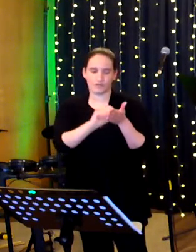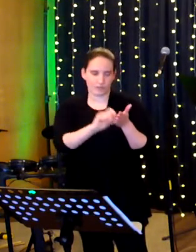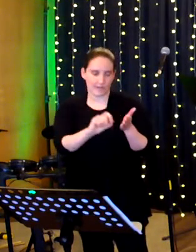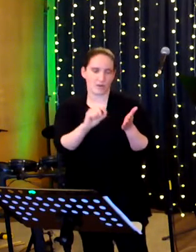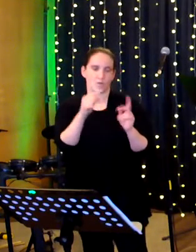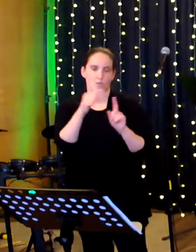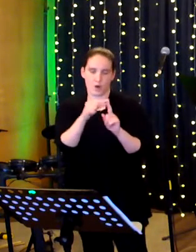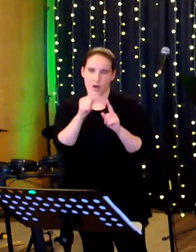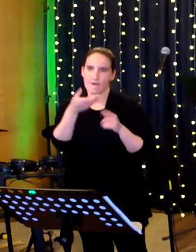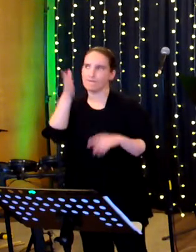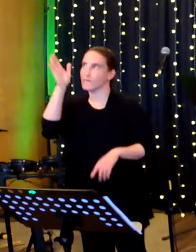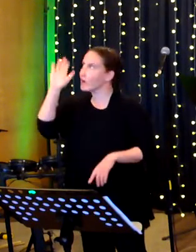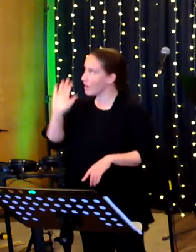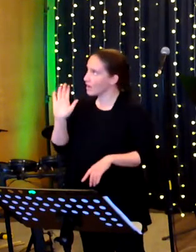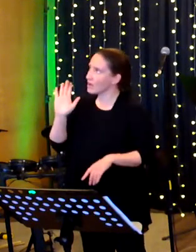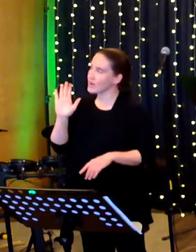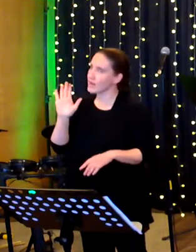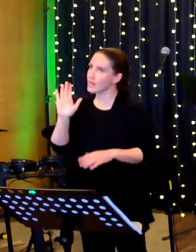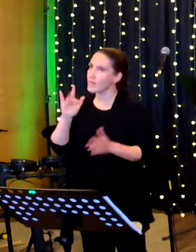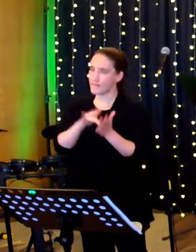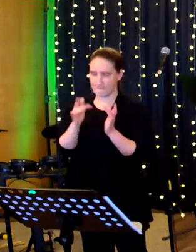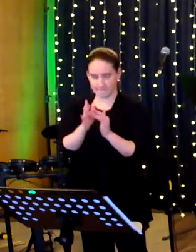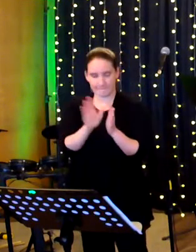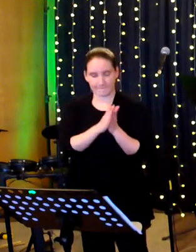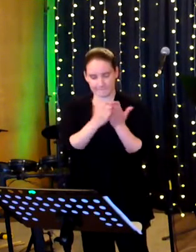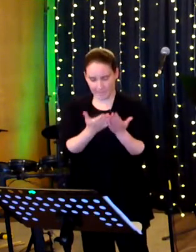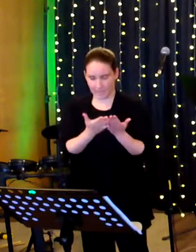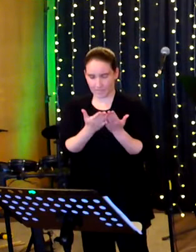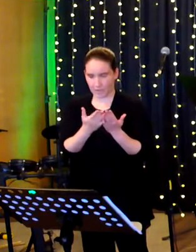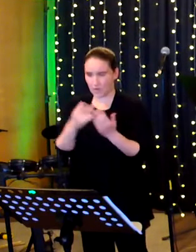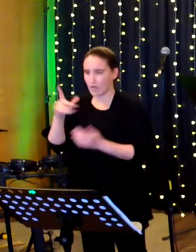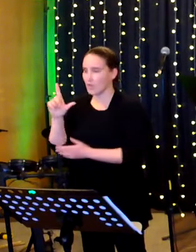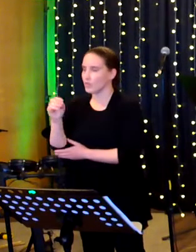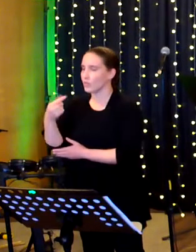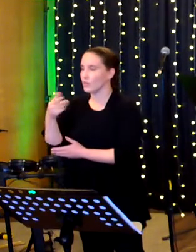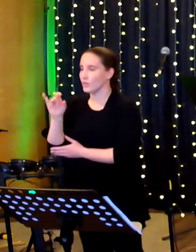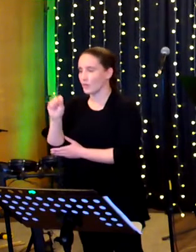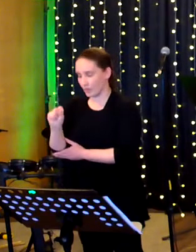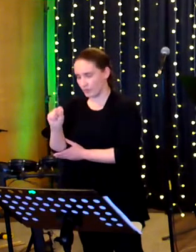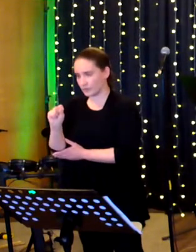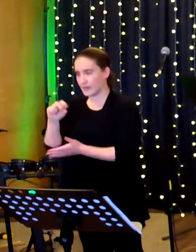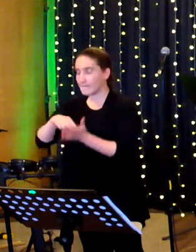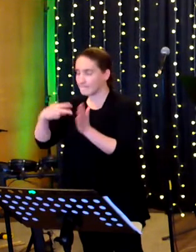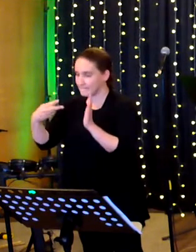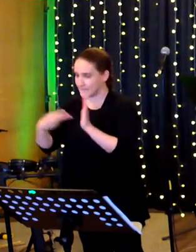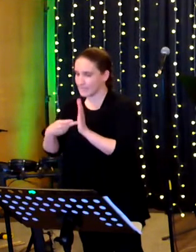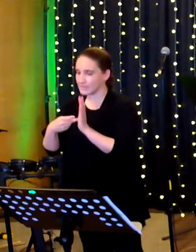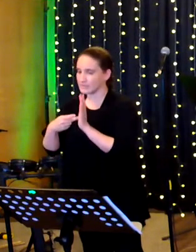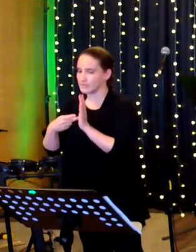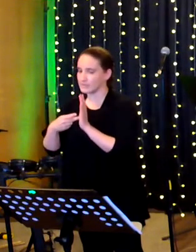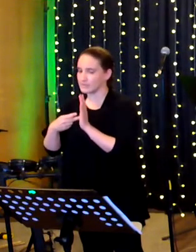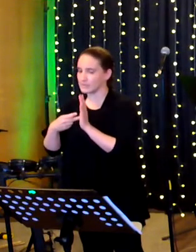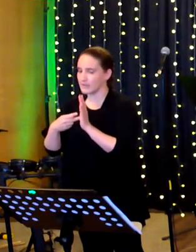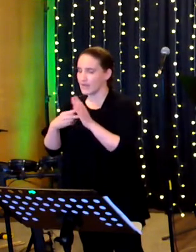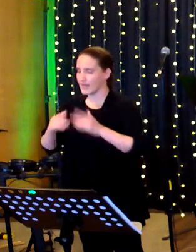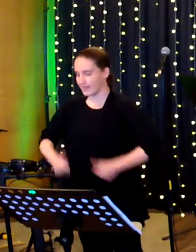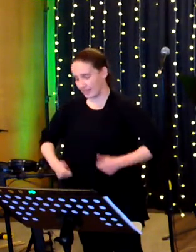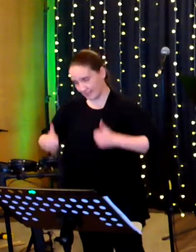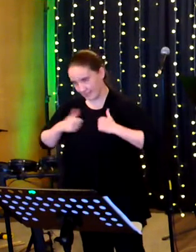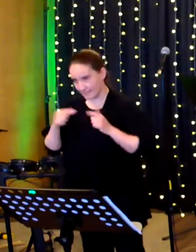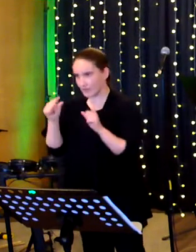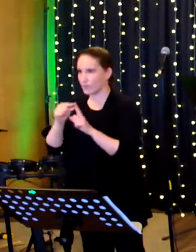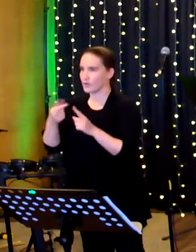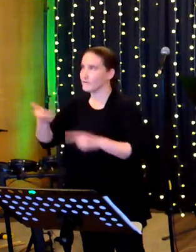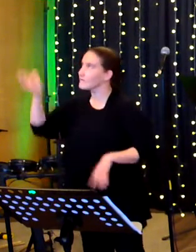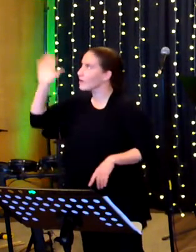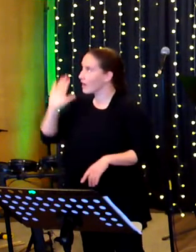Bible. And then there's the logos, the living word of God. And that's Jesus. And in the beginning was the Word. That's the